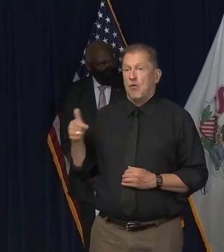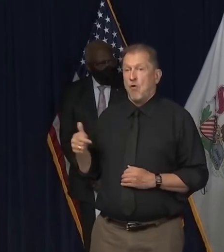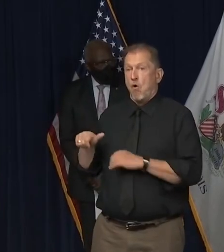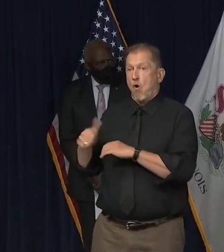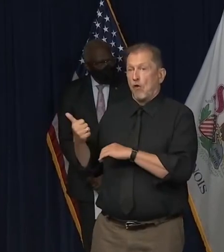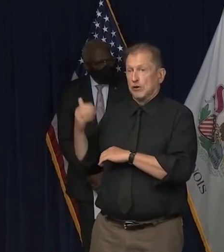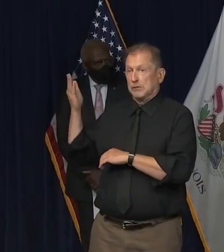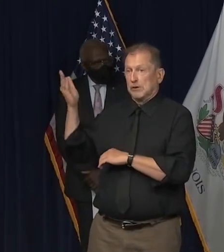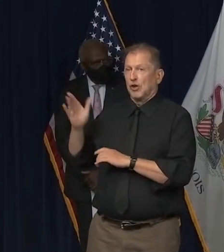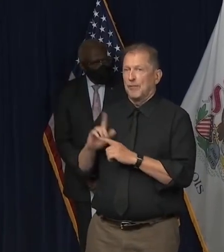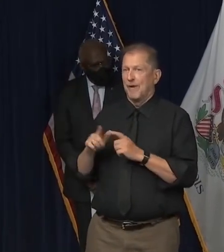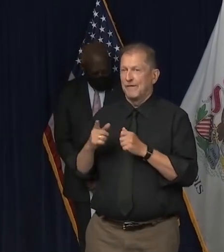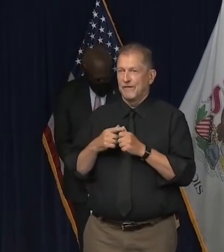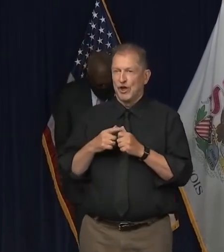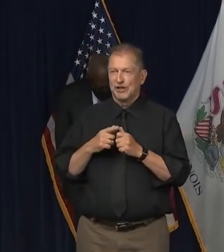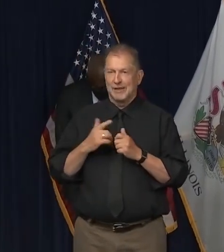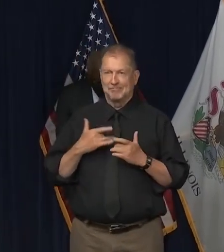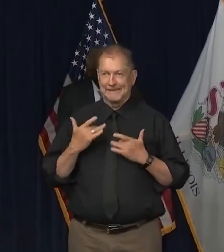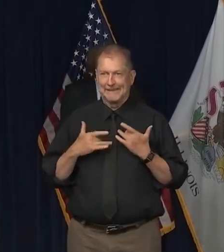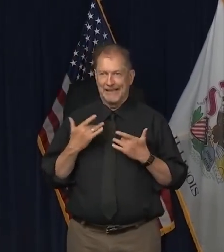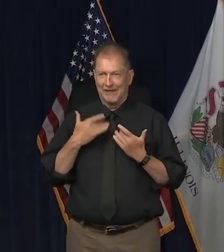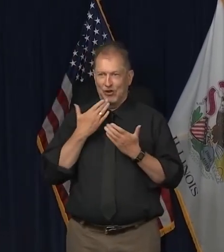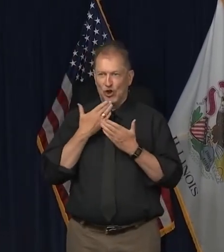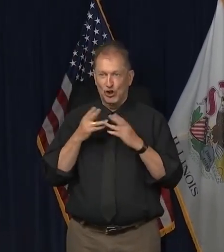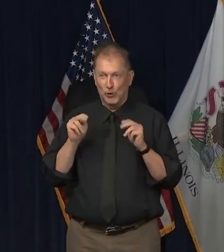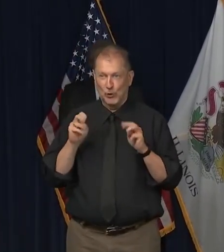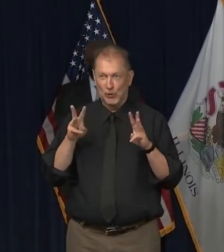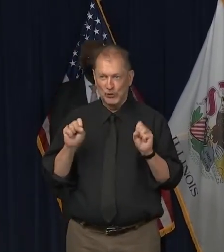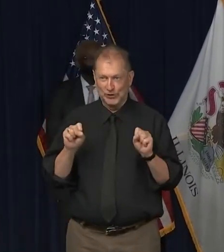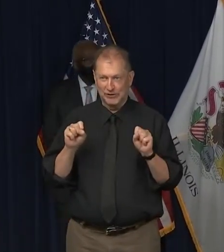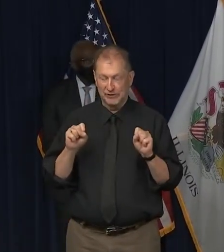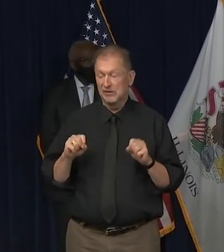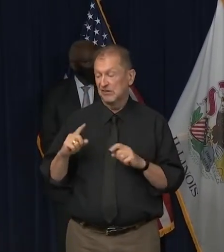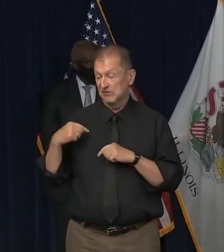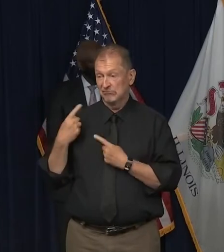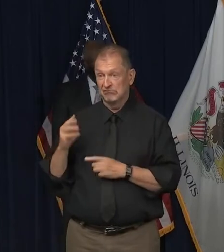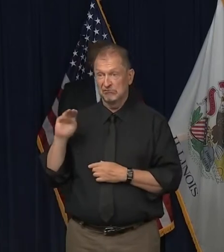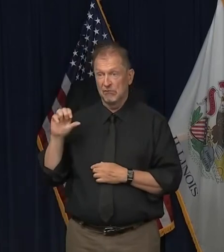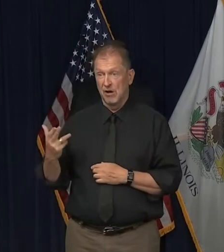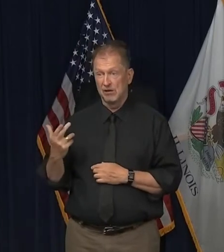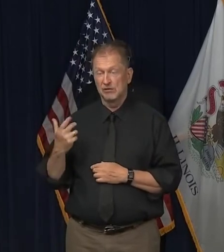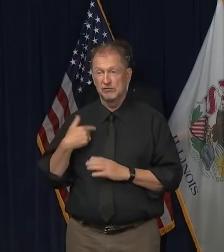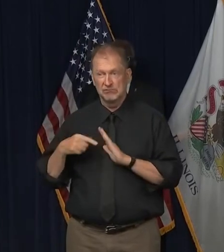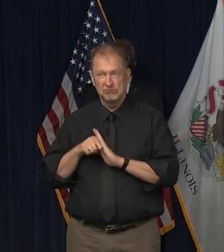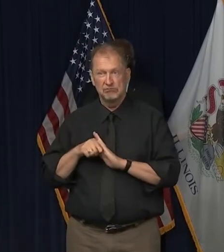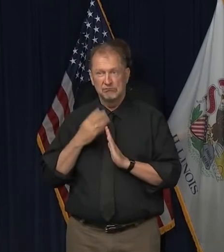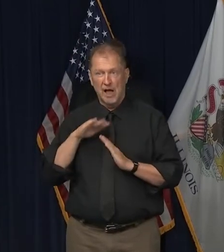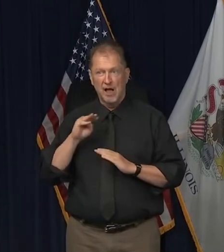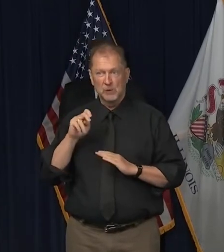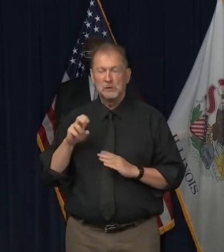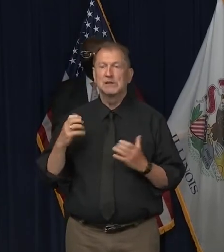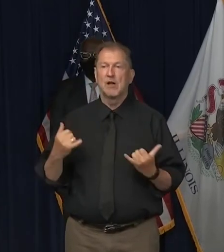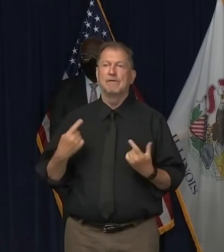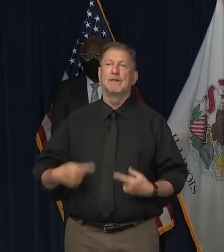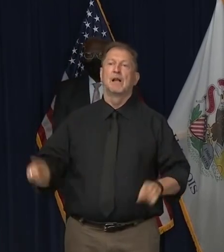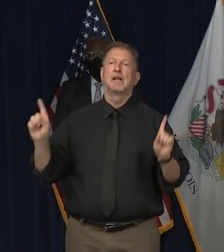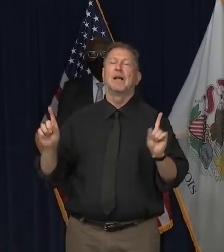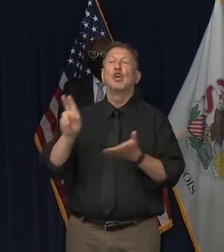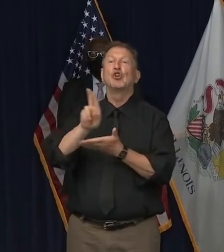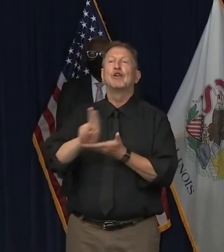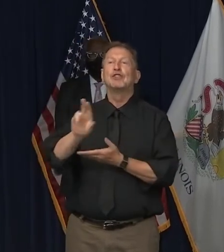I want to share some of the best news that we've had since this pandemic began. The University of Illinois has